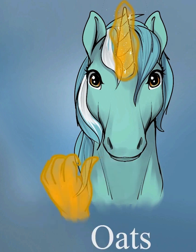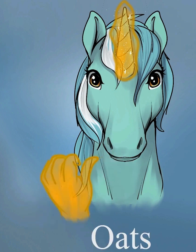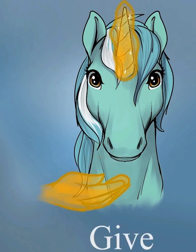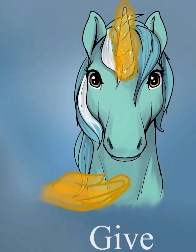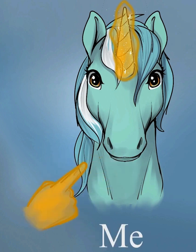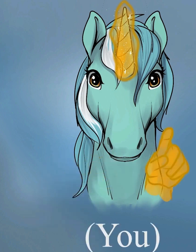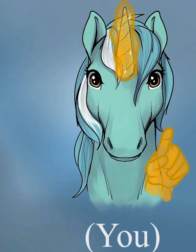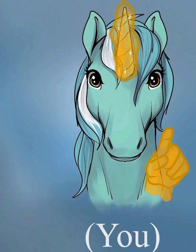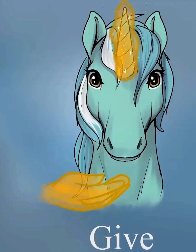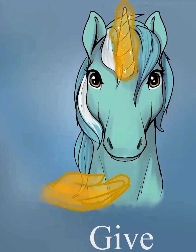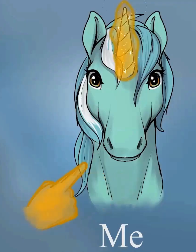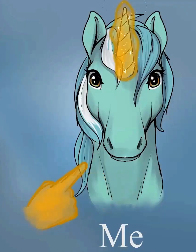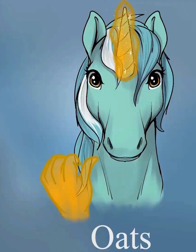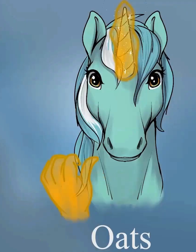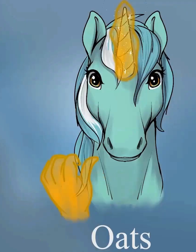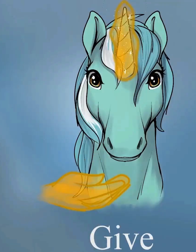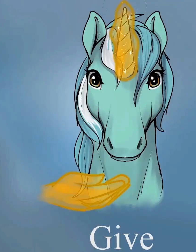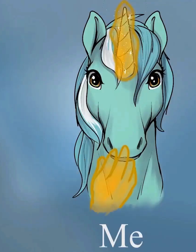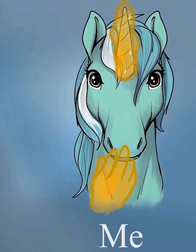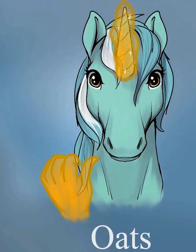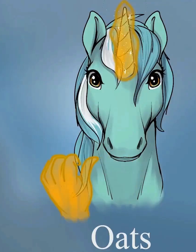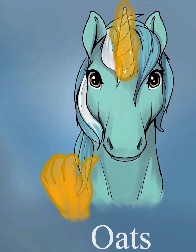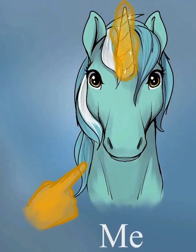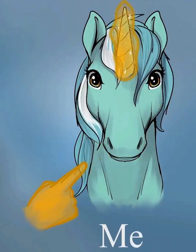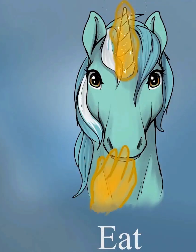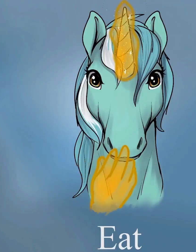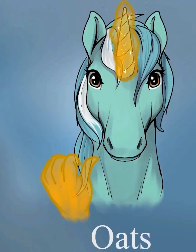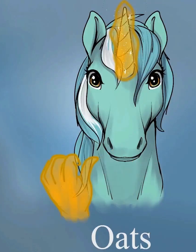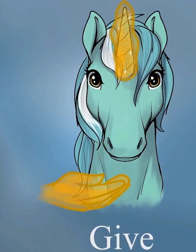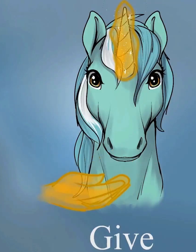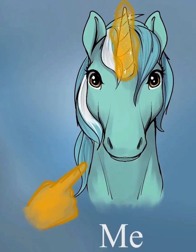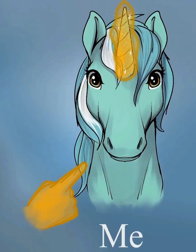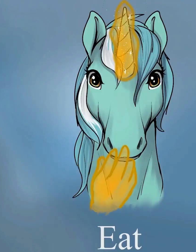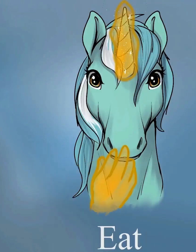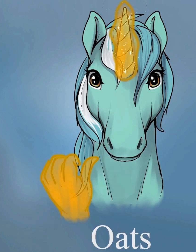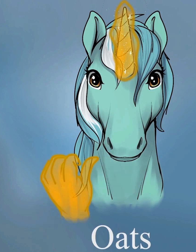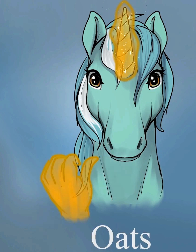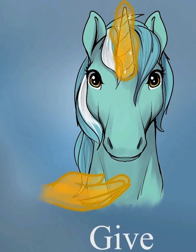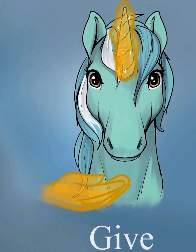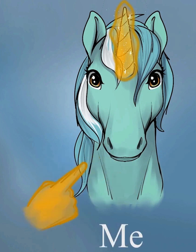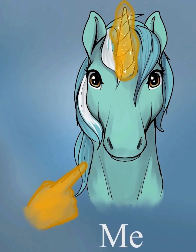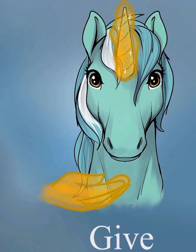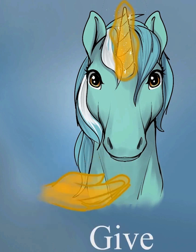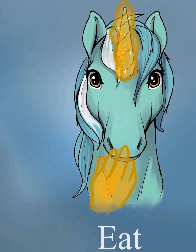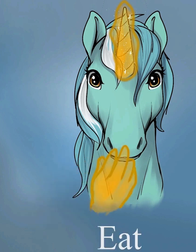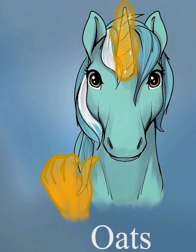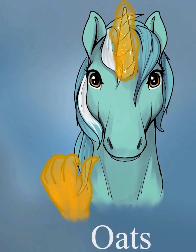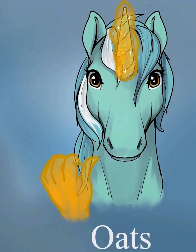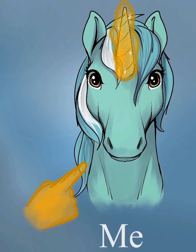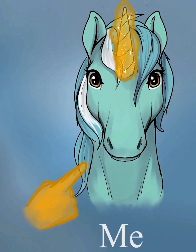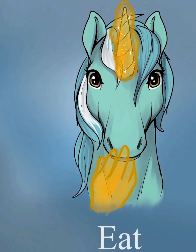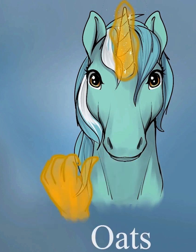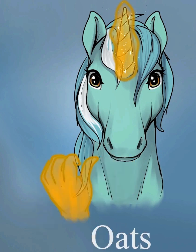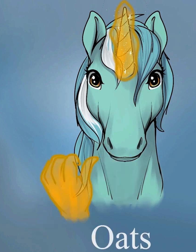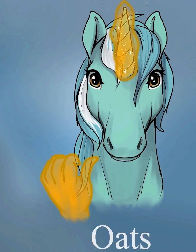oats, give me you. Give me oats, give me oats, me oats, give me oats, give me, give me oats, me oats,